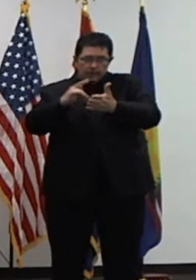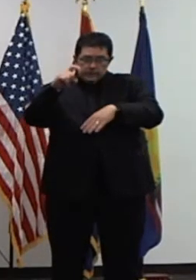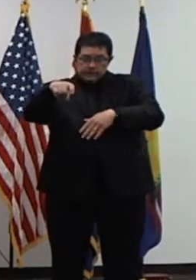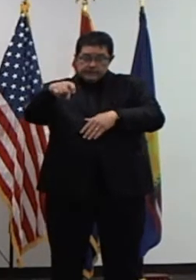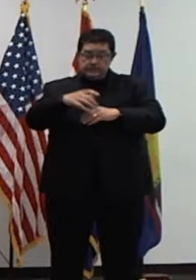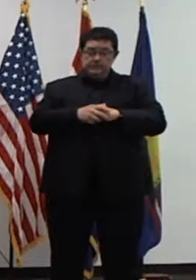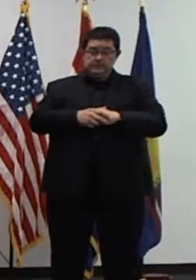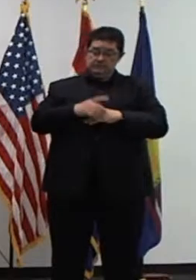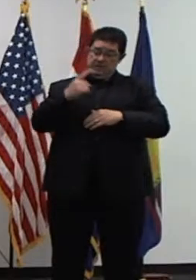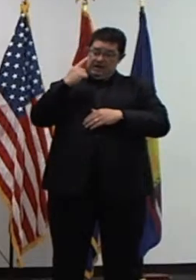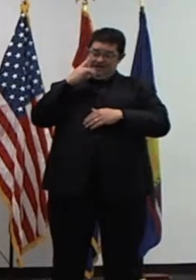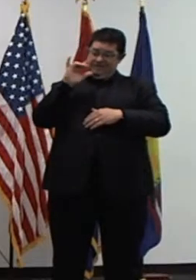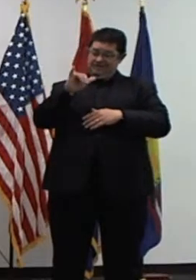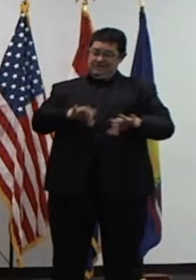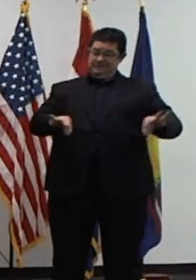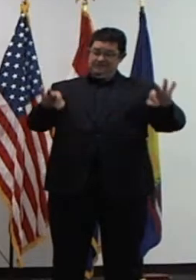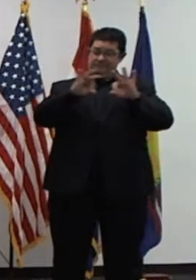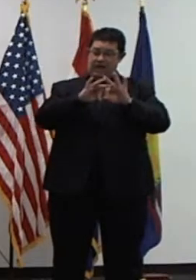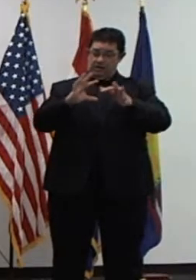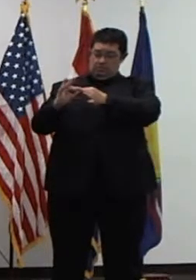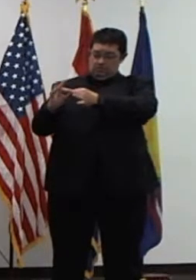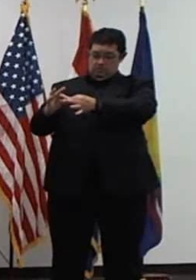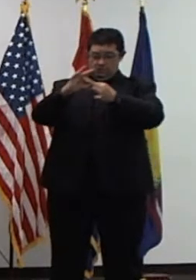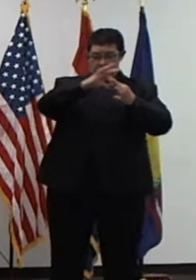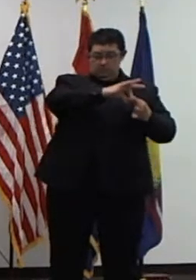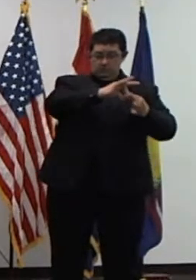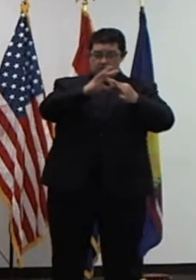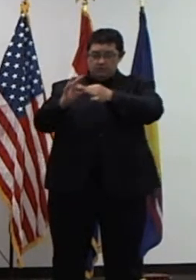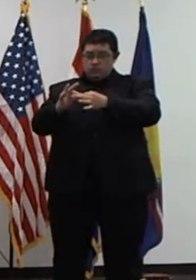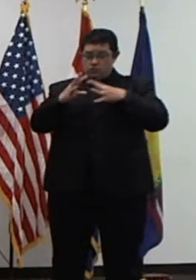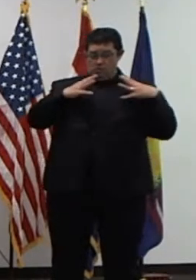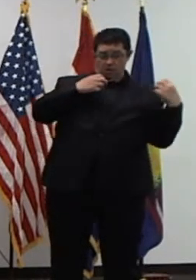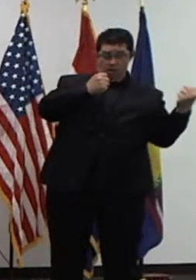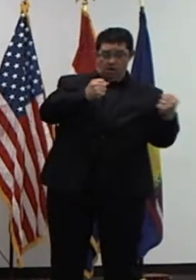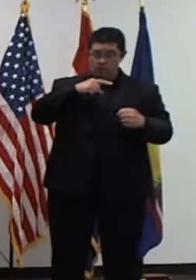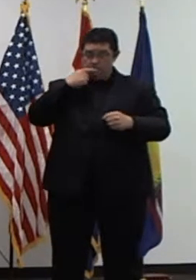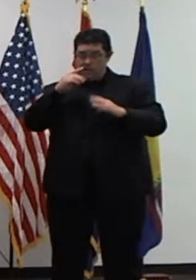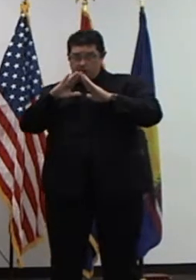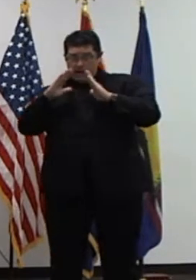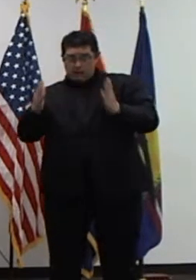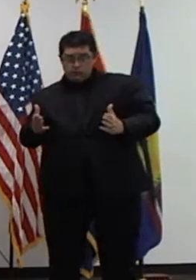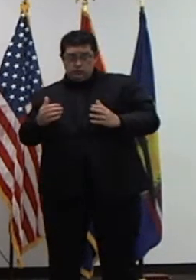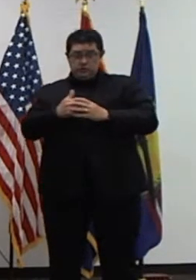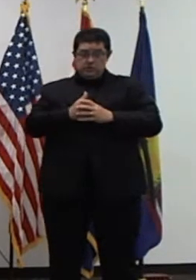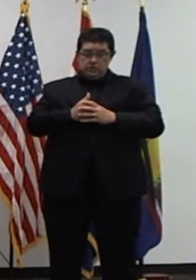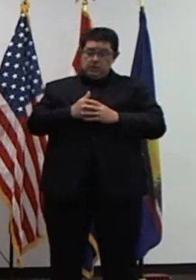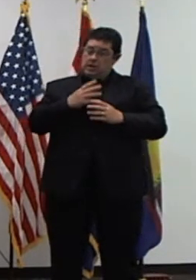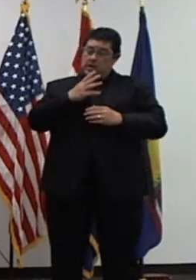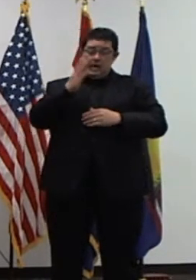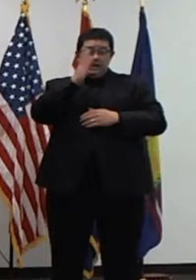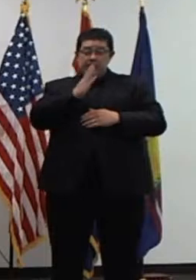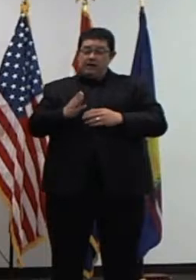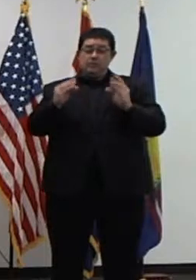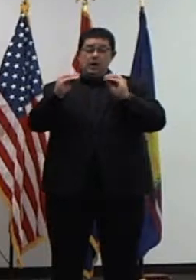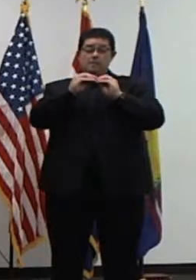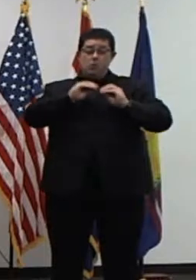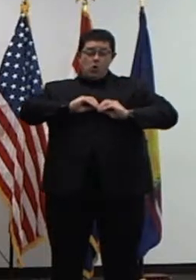between health and public housing and a safe home, and it's never been more clear than it is